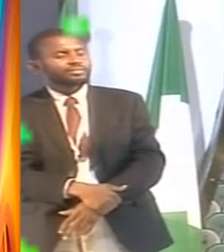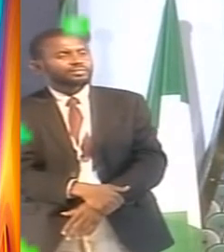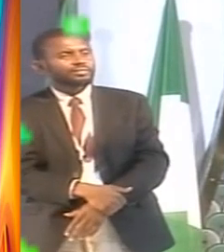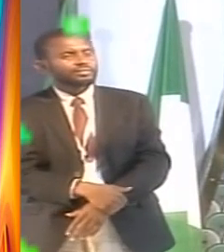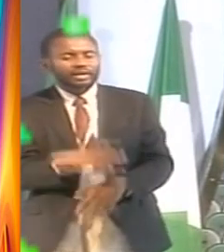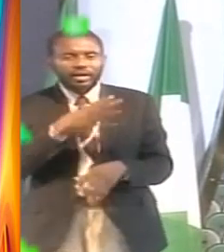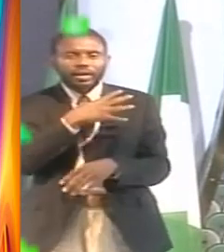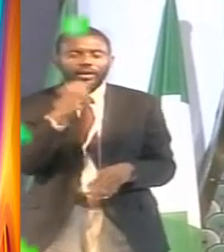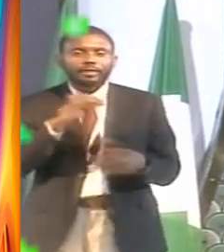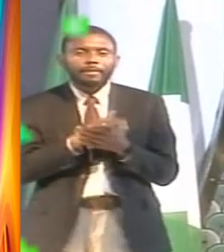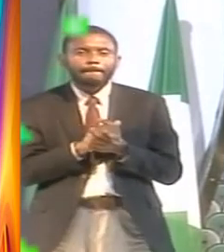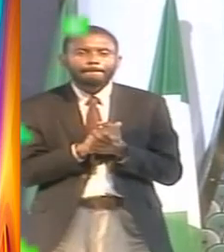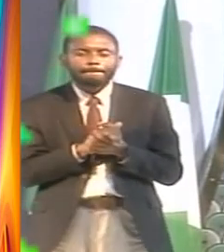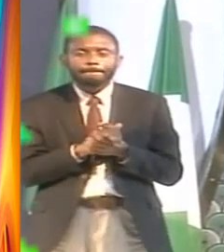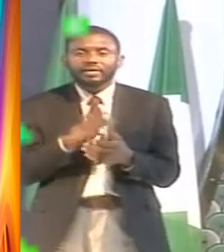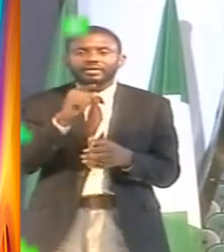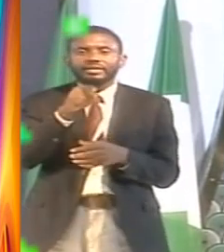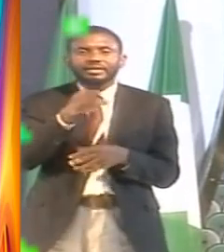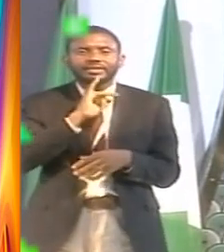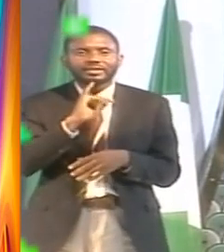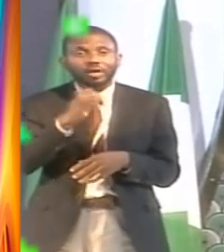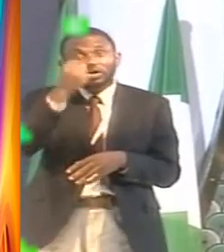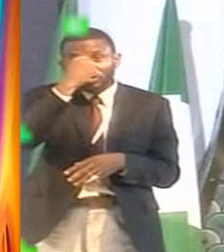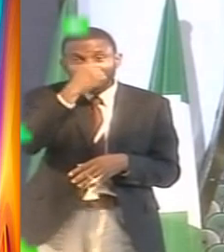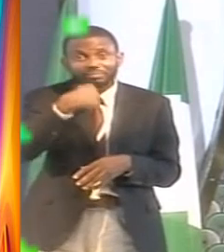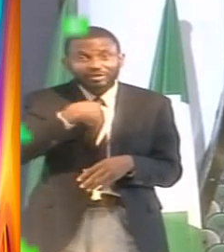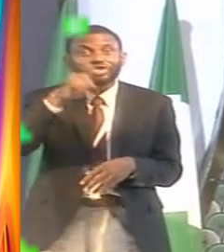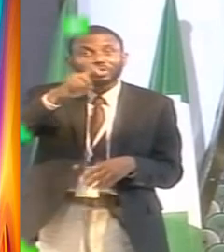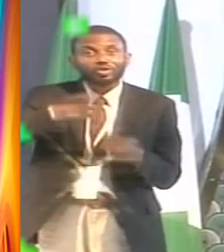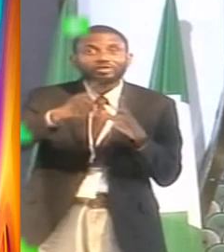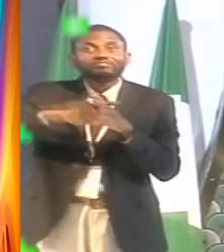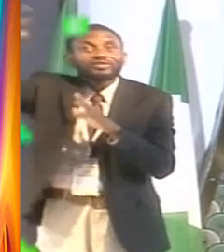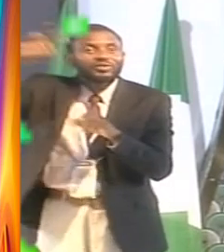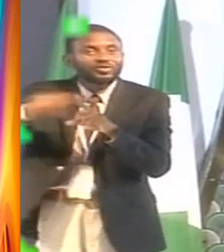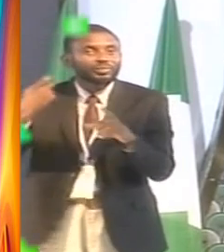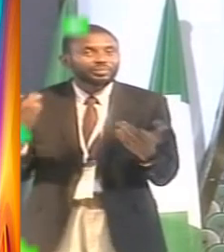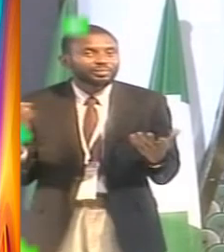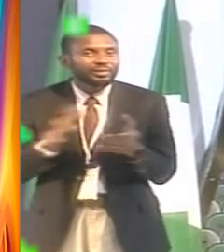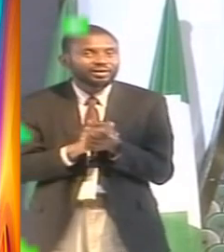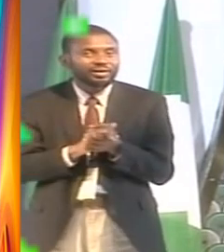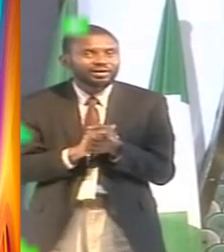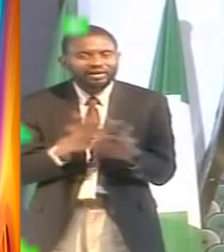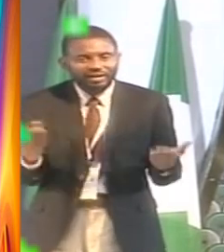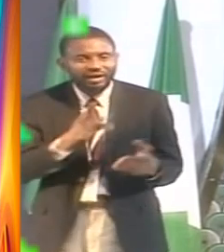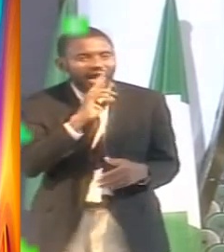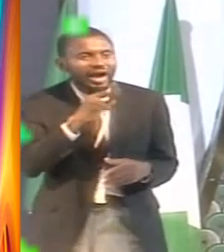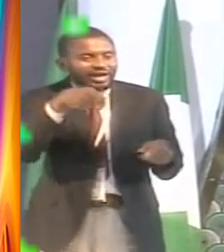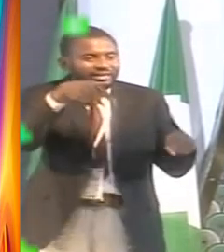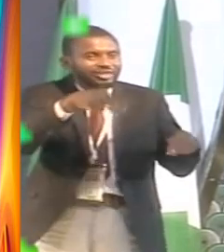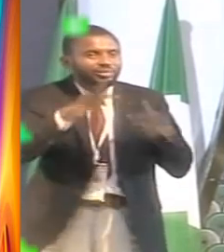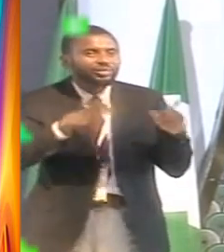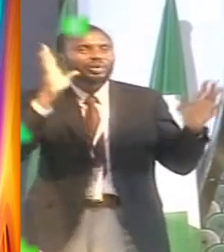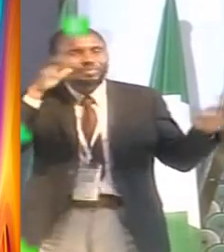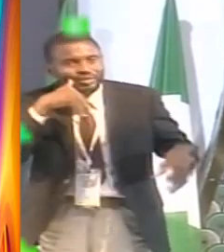And this is Sokoto I'm supposed to be running away from. And here are these people, they are Muslims,